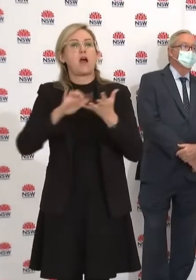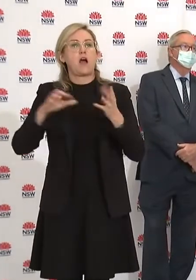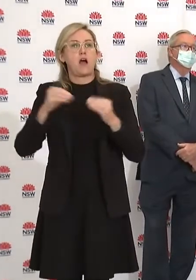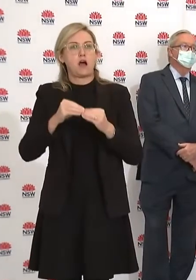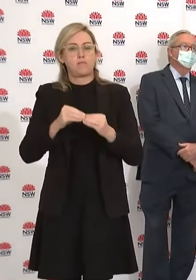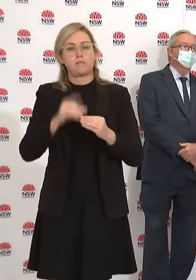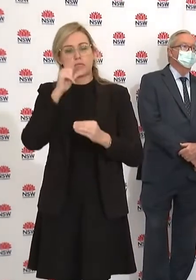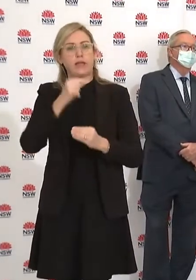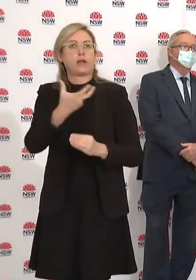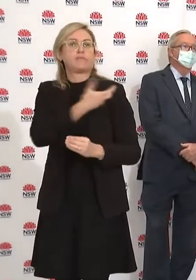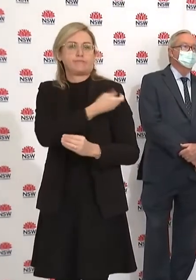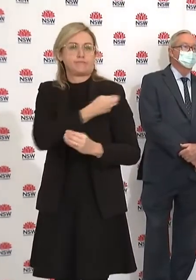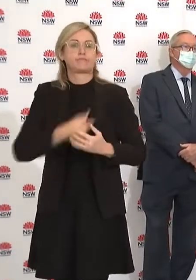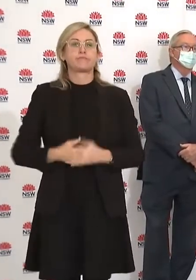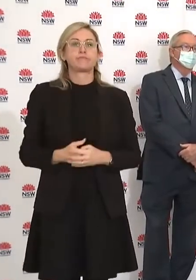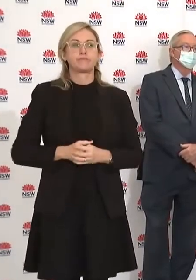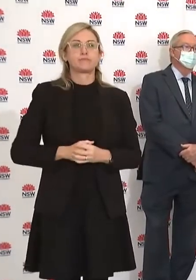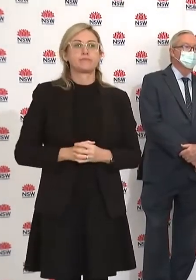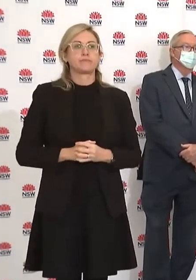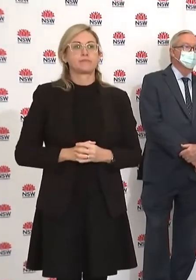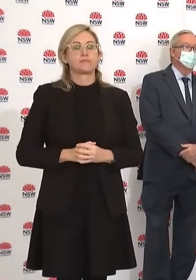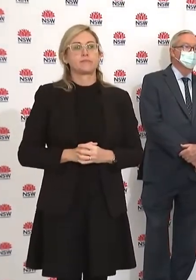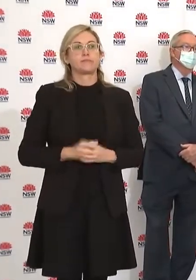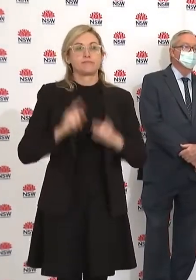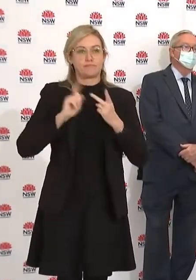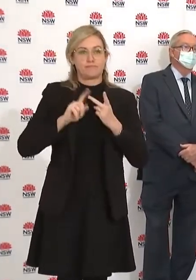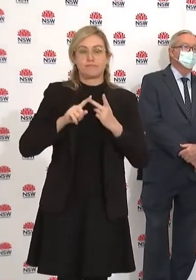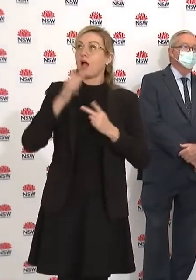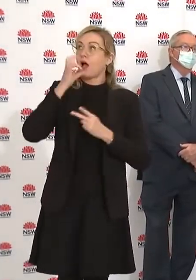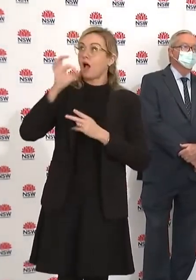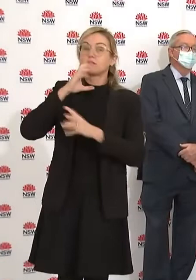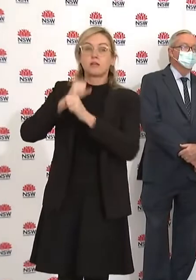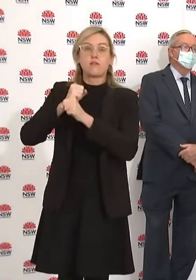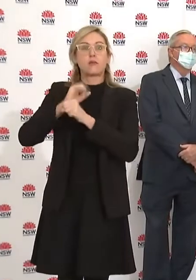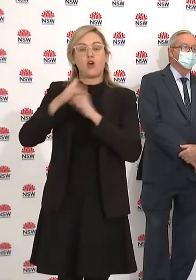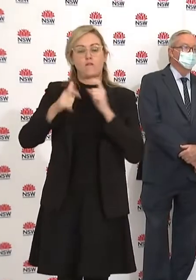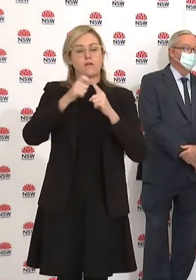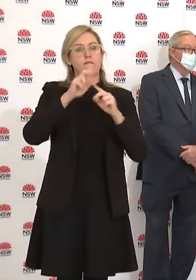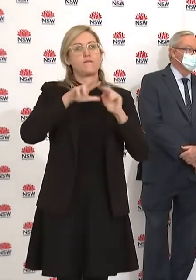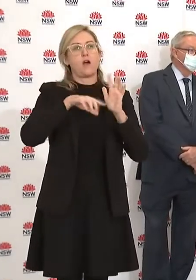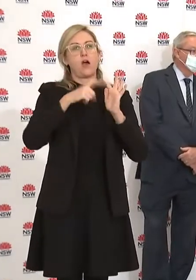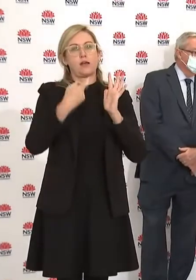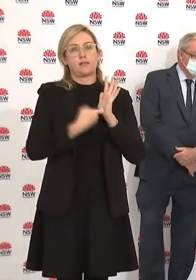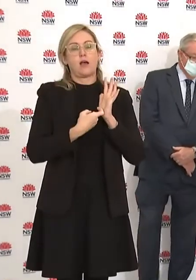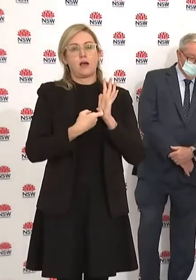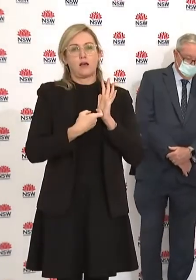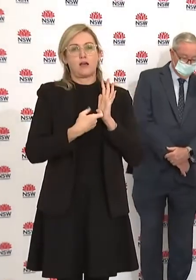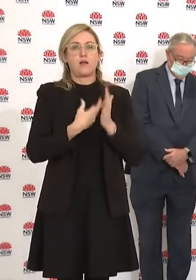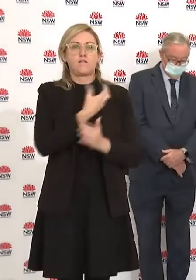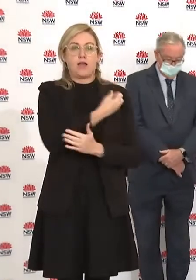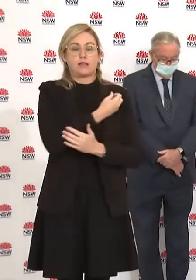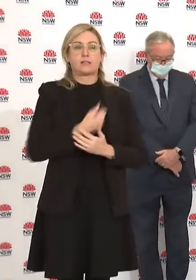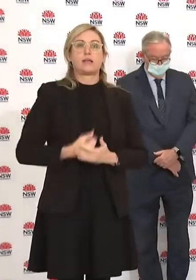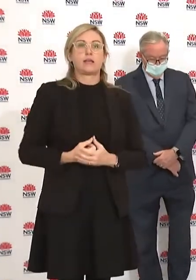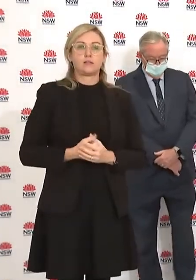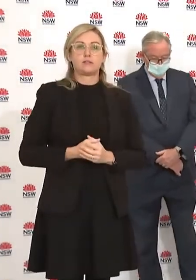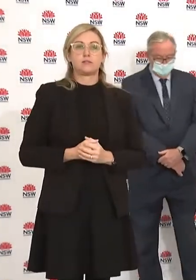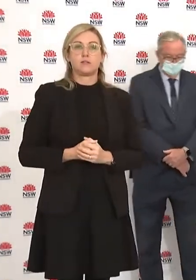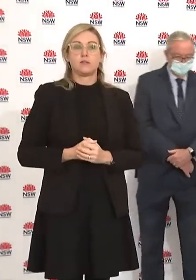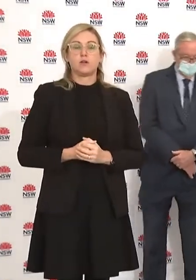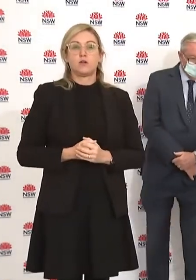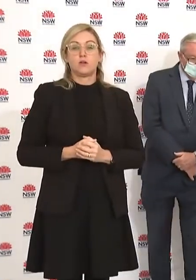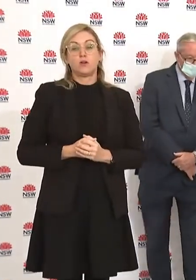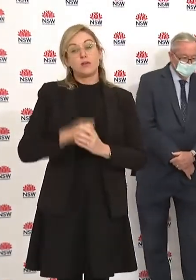for a consideration of the Pfizer vaccine. As Dr. Chant said, we would prefer to have more people have at least one dose